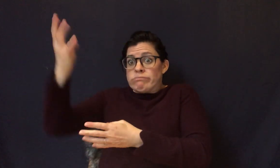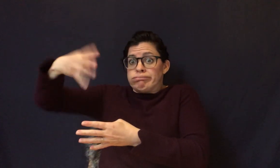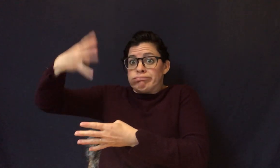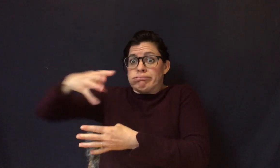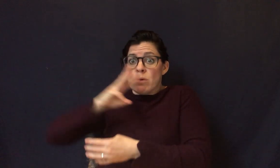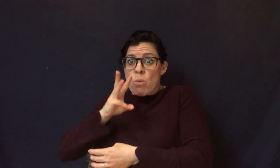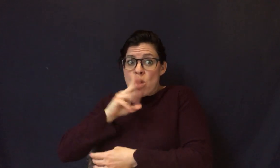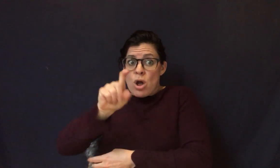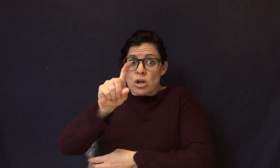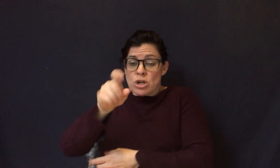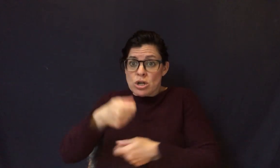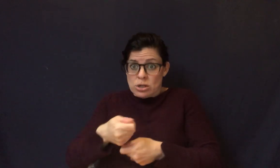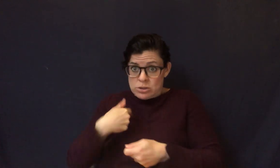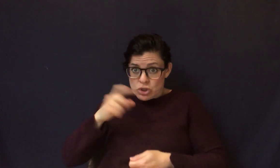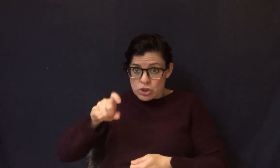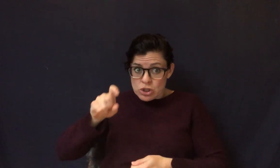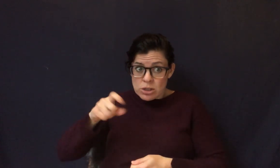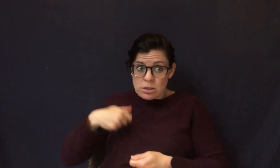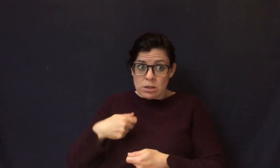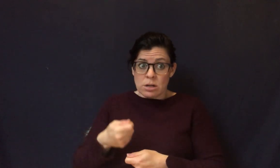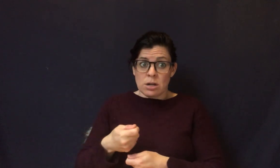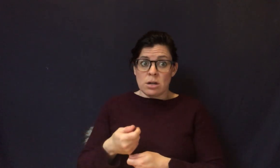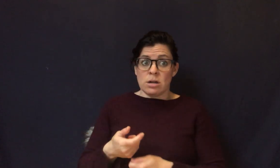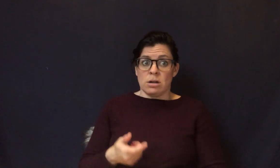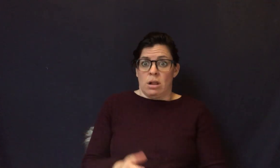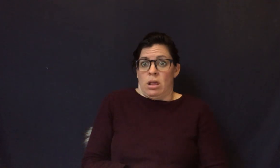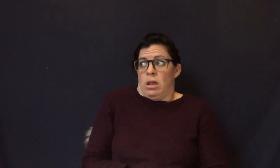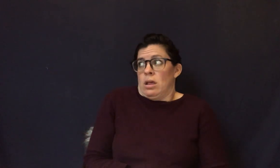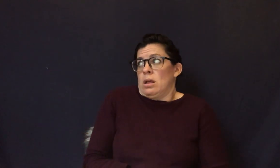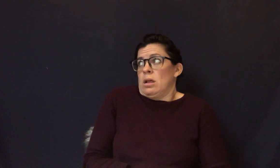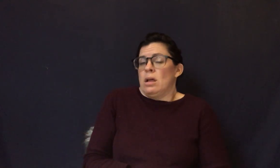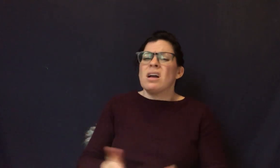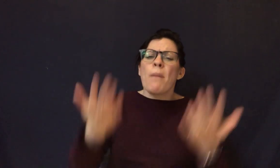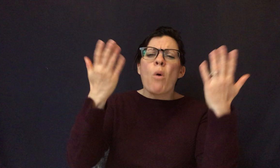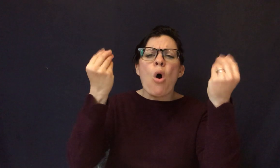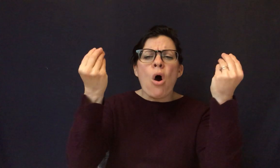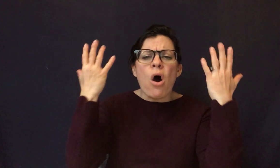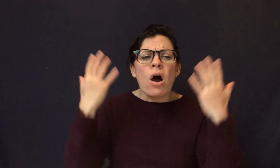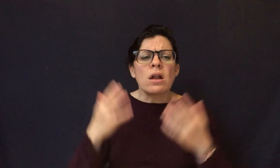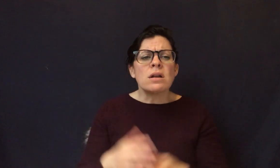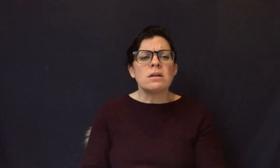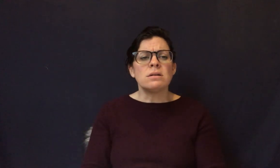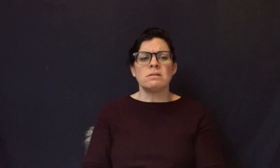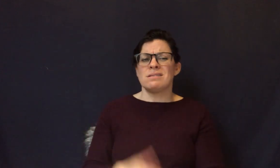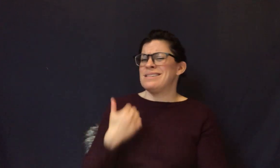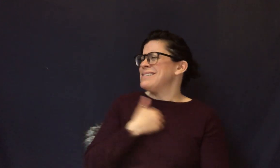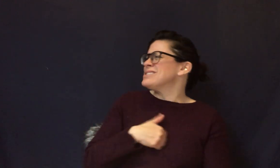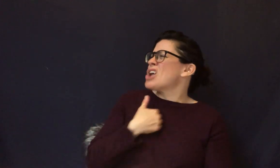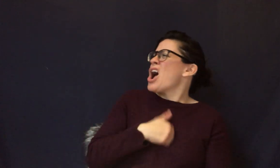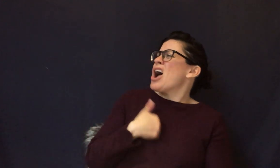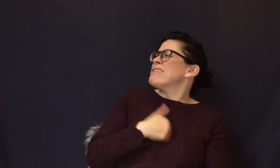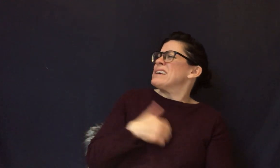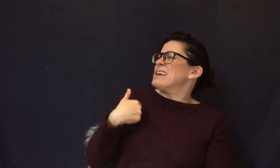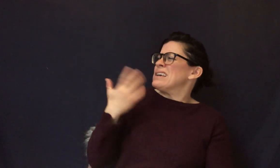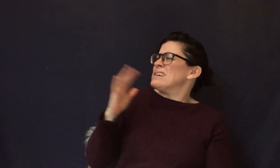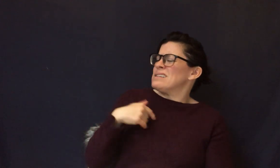Come on, guys, be with me here. Oh, my mic was muted. All right? I said no. I pick up the pan and run it over to the sink. Is that